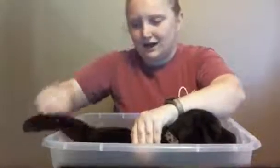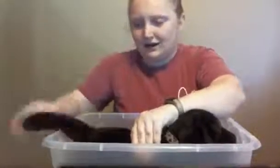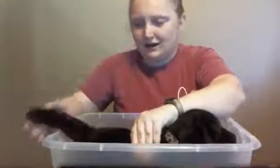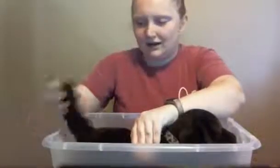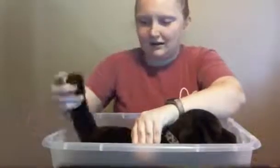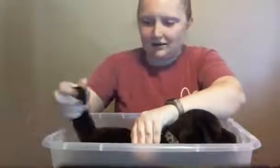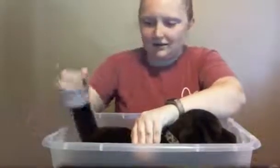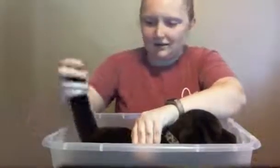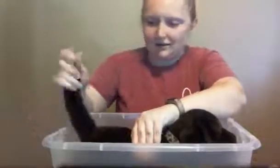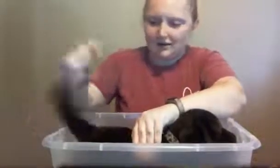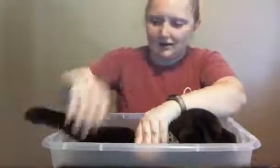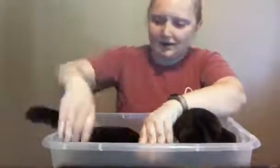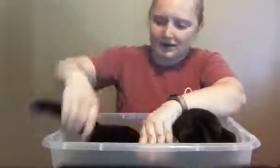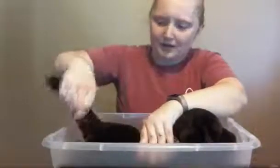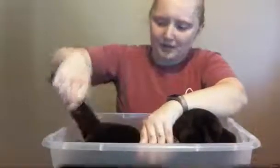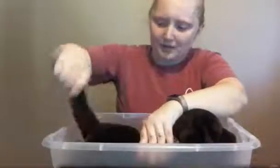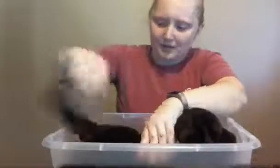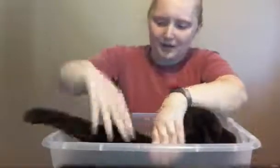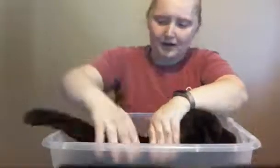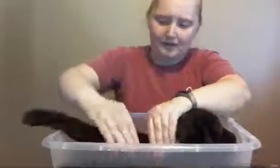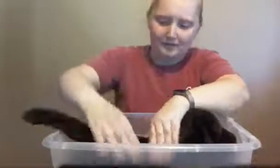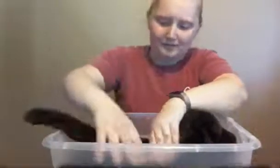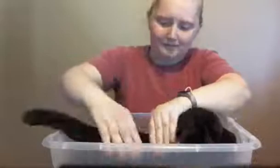our stuffed animal here.